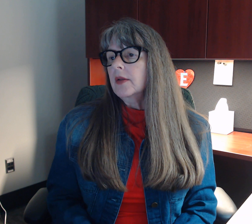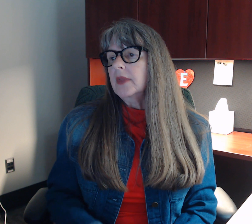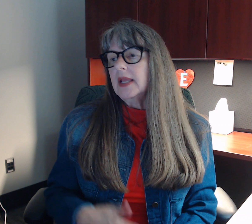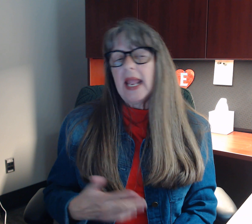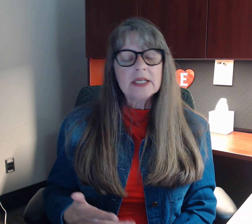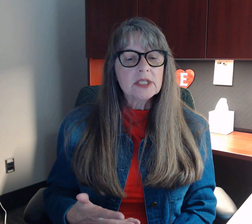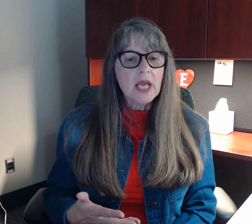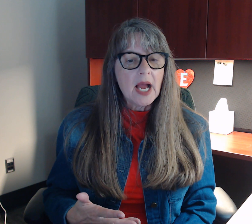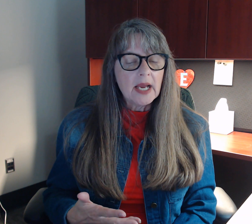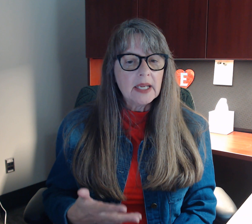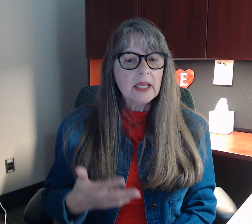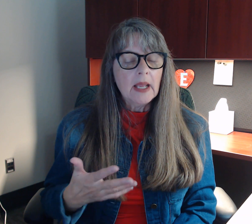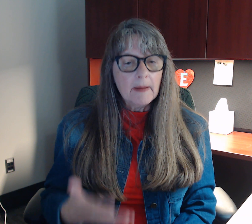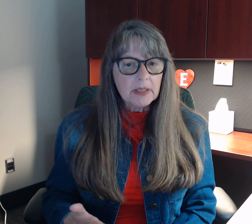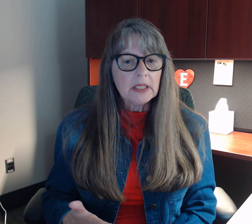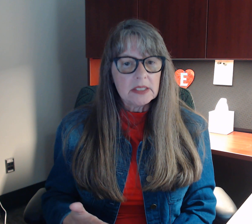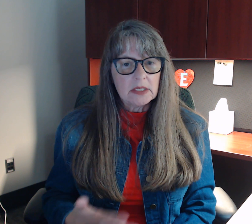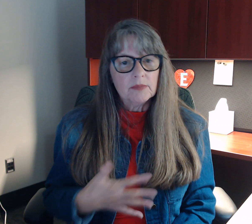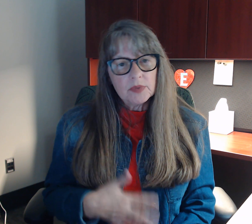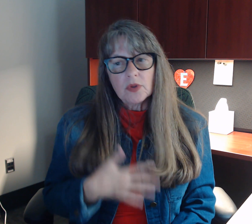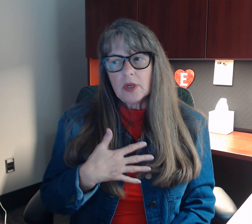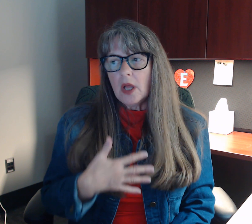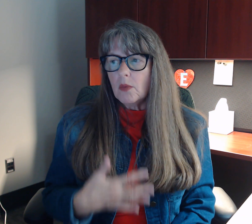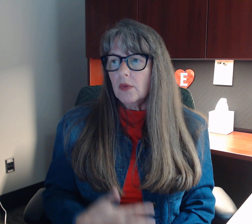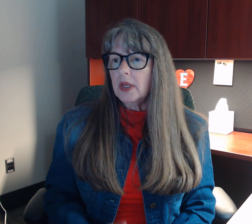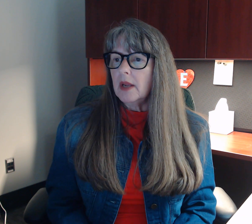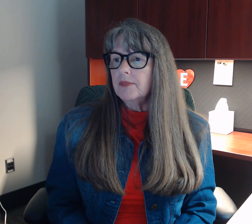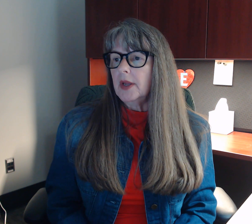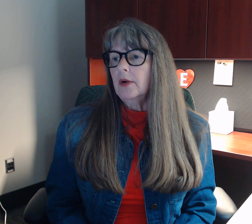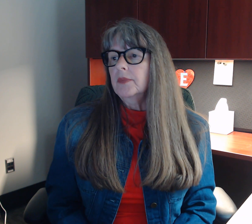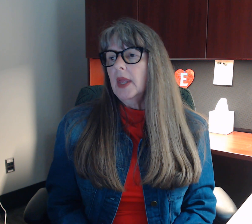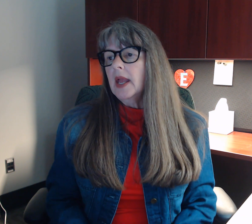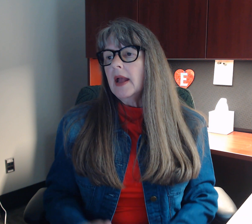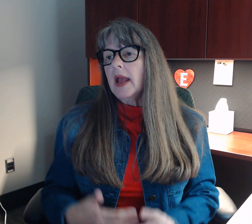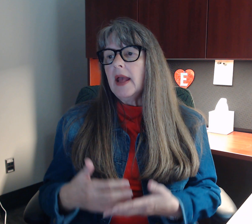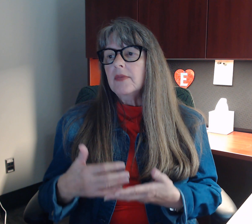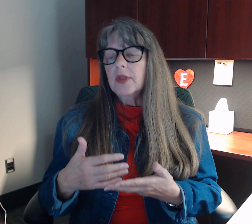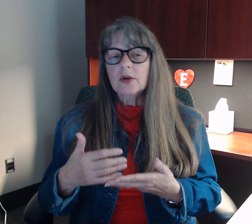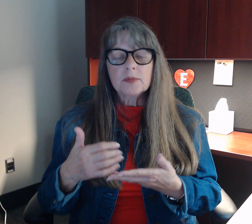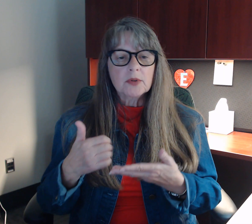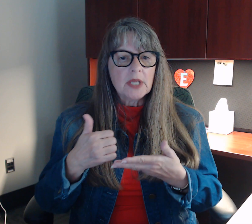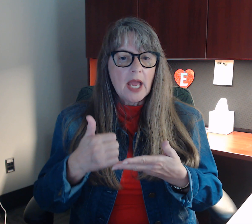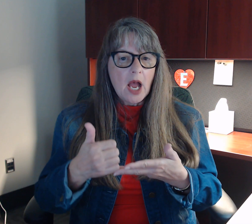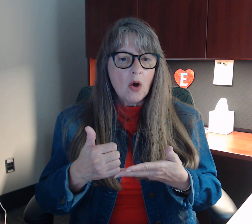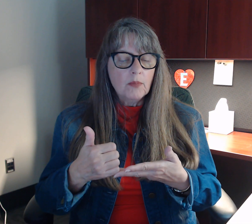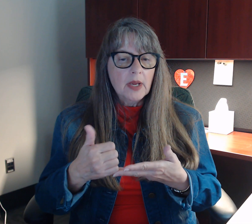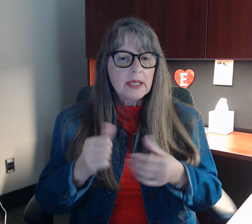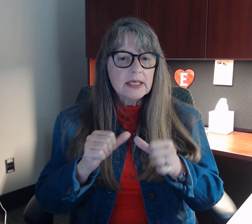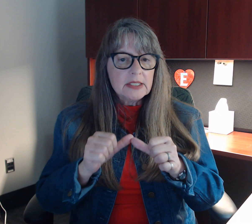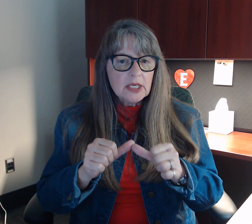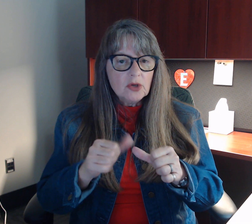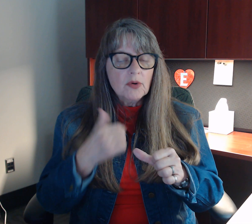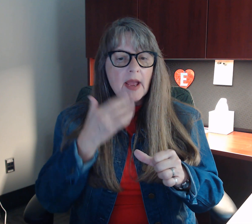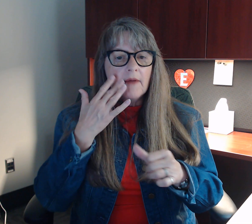the anti-embolism, so the clot won't get up there. And they're supposed to help continue to have that